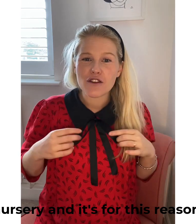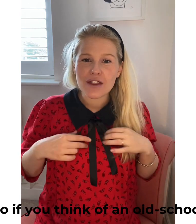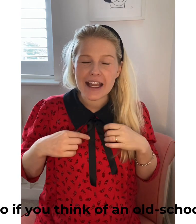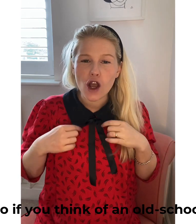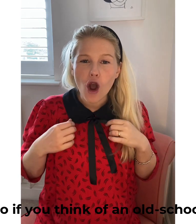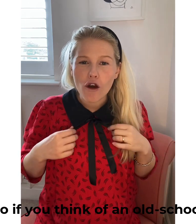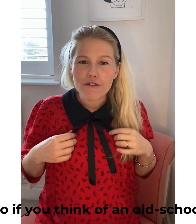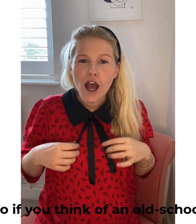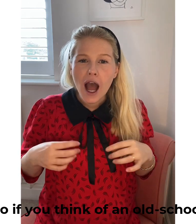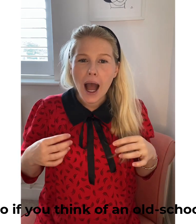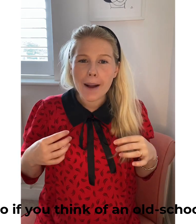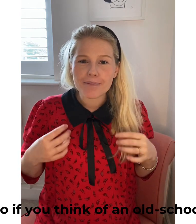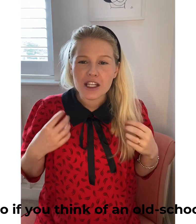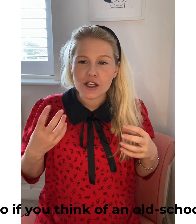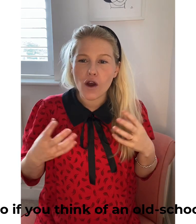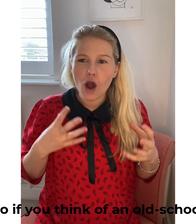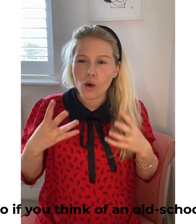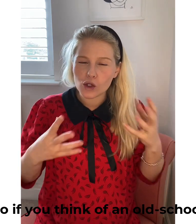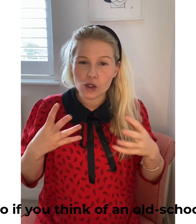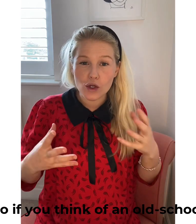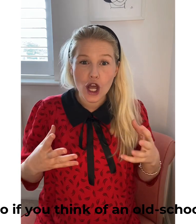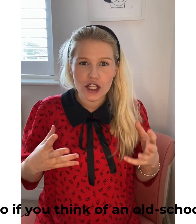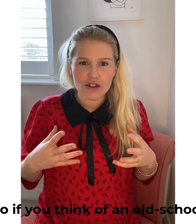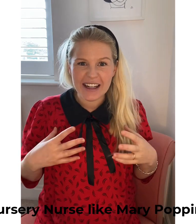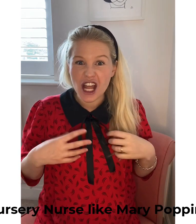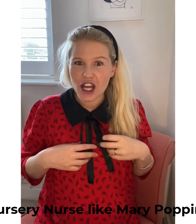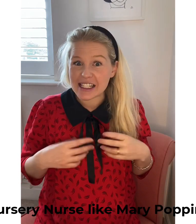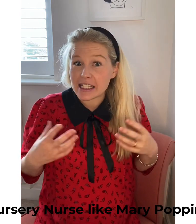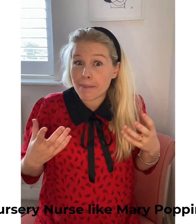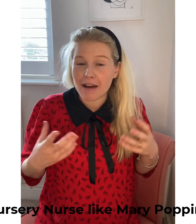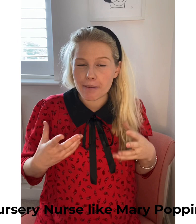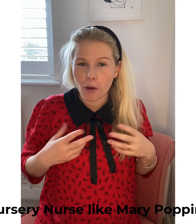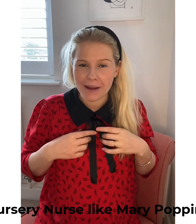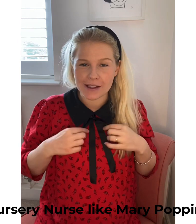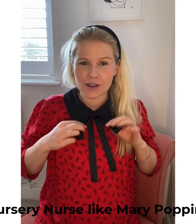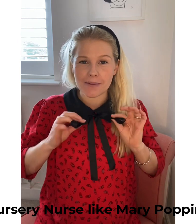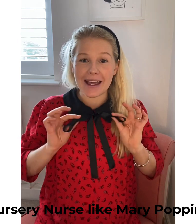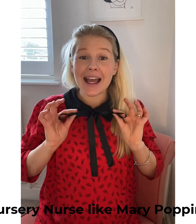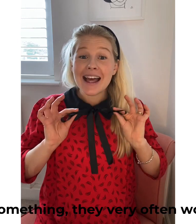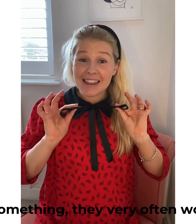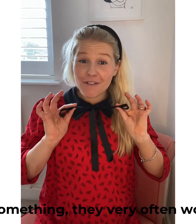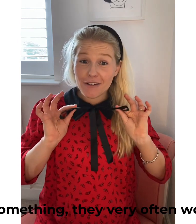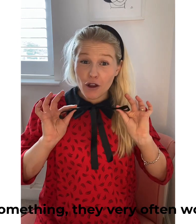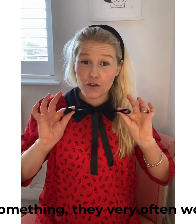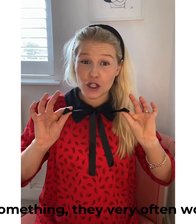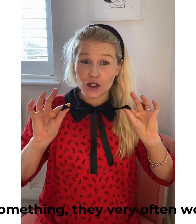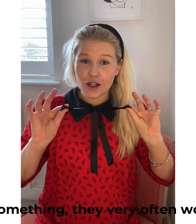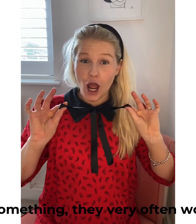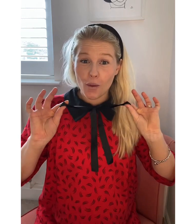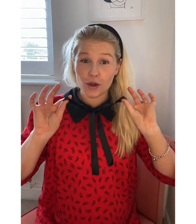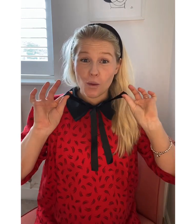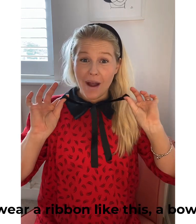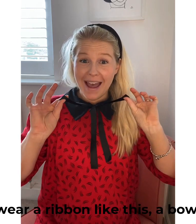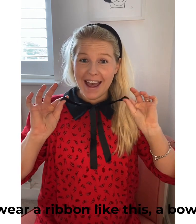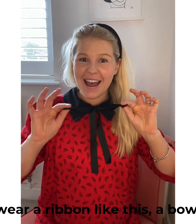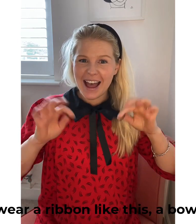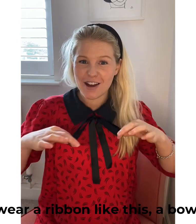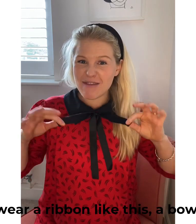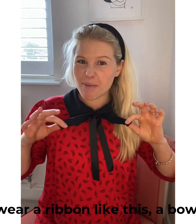think of sort of old school nursery nurses like Mary Poppins or something, they very often would wear a ribbon like